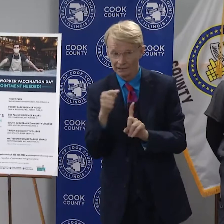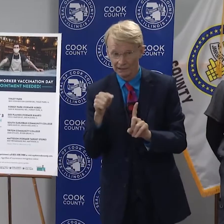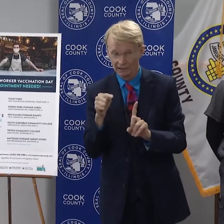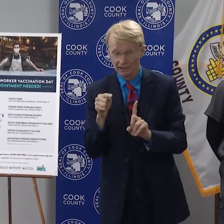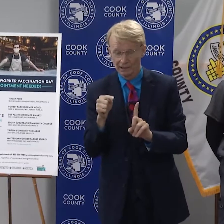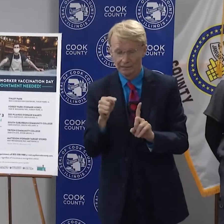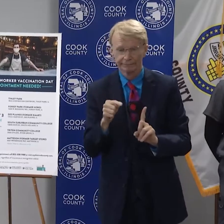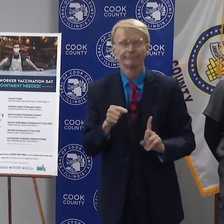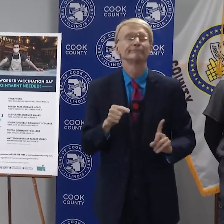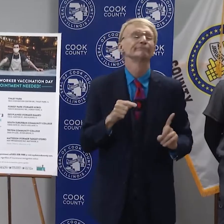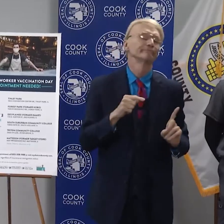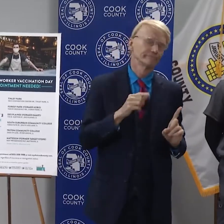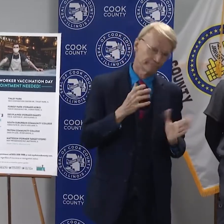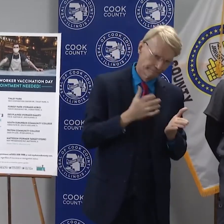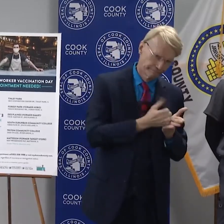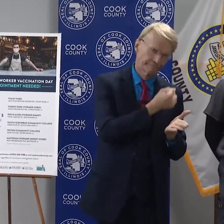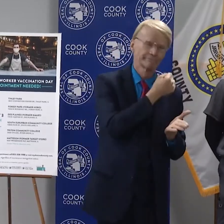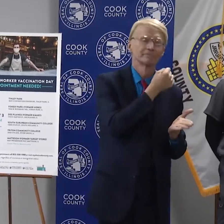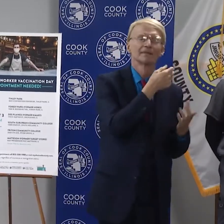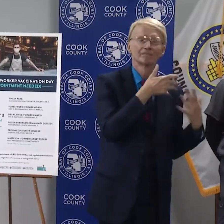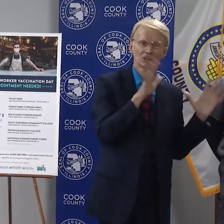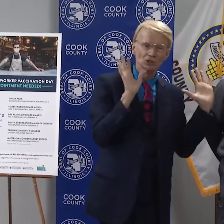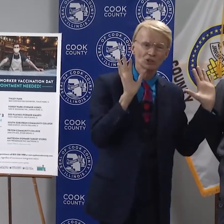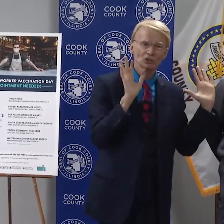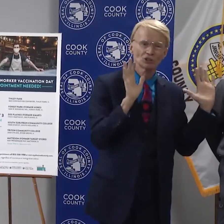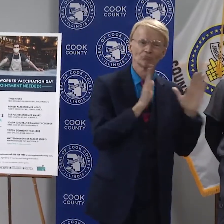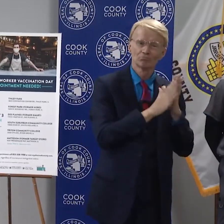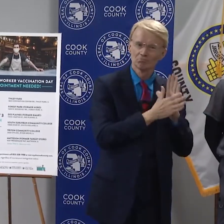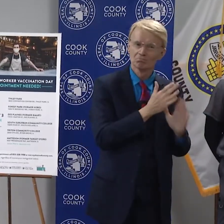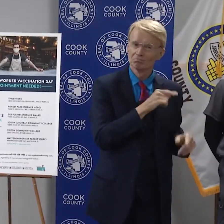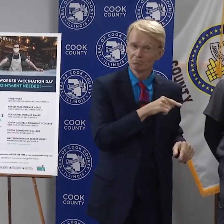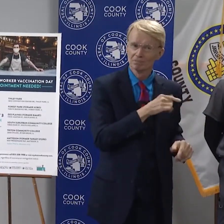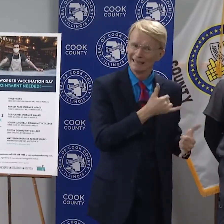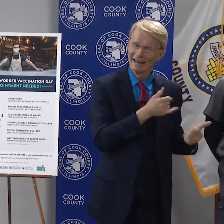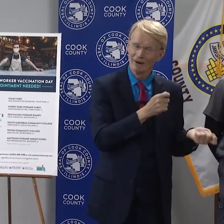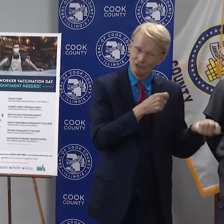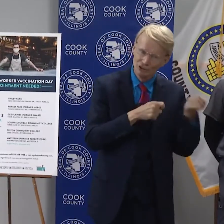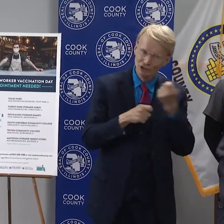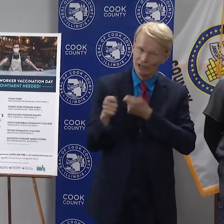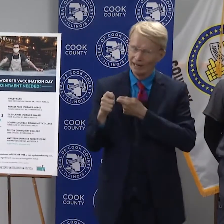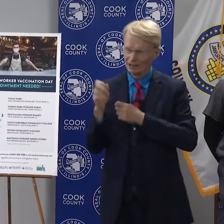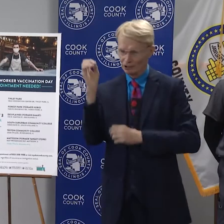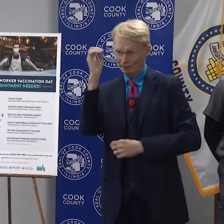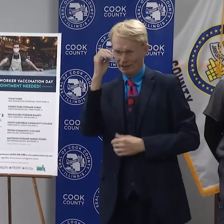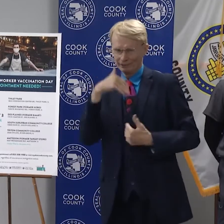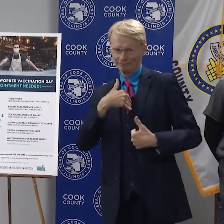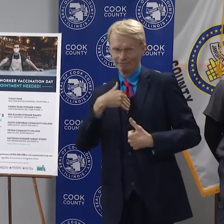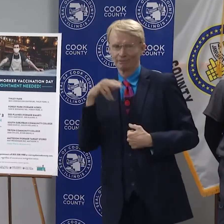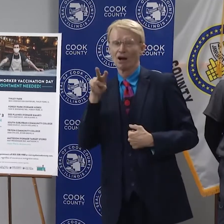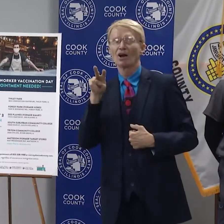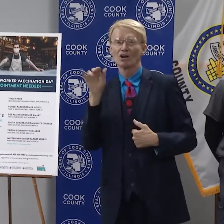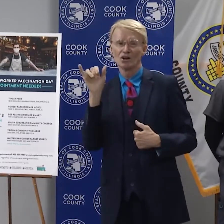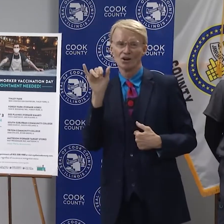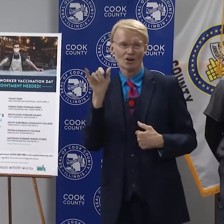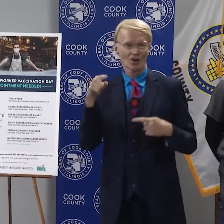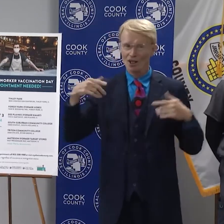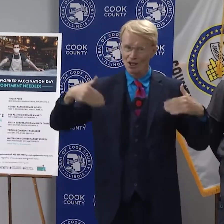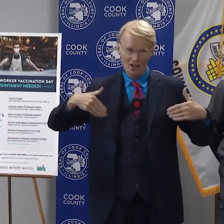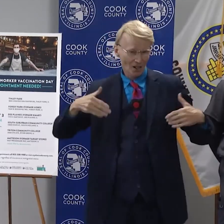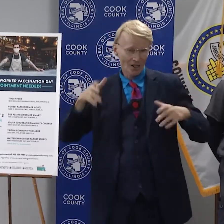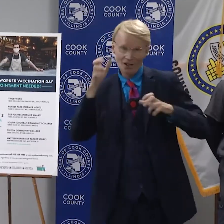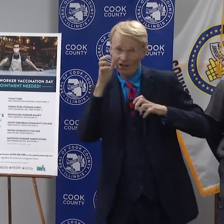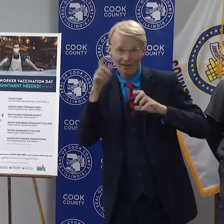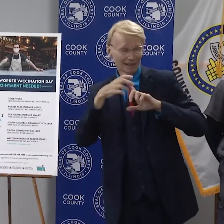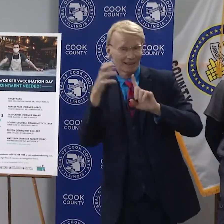the onset, have had the chance to get one. Now, we have to change hearts and minds to encourage individuals who have not yet made